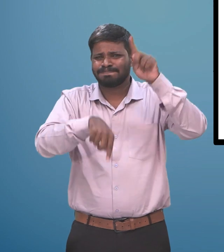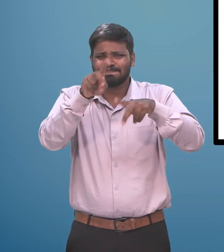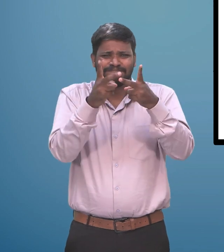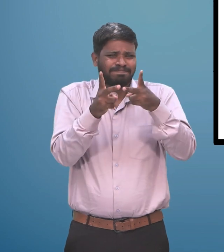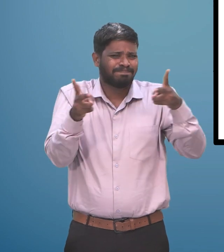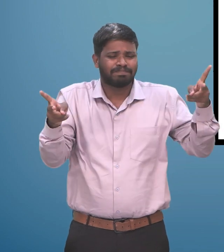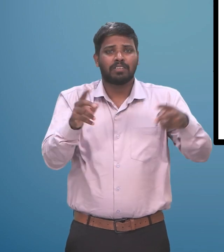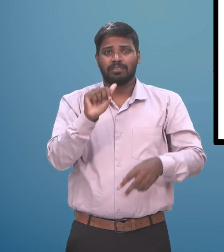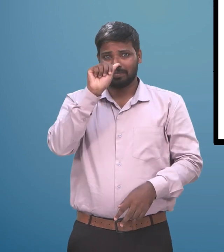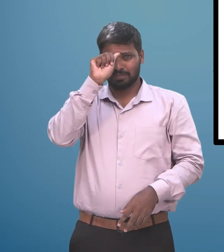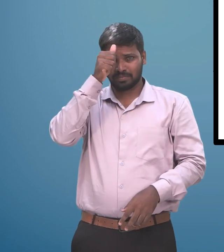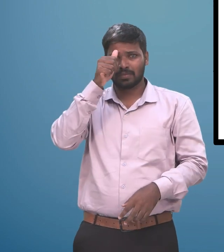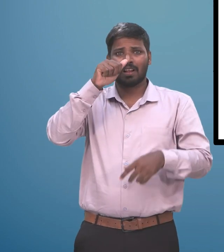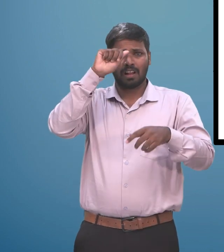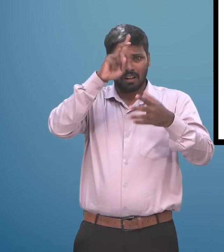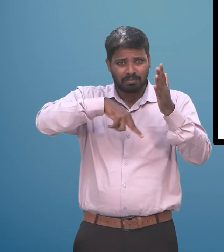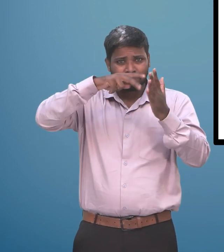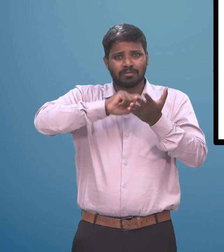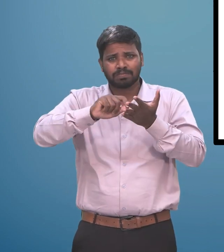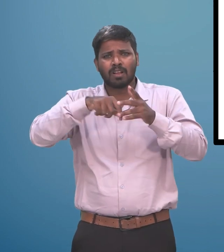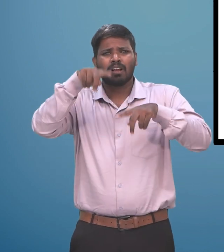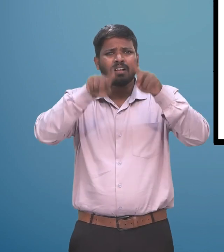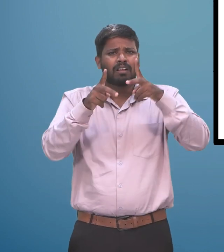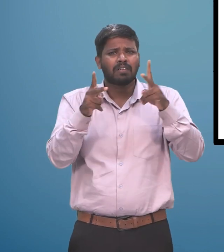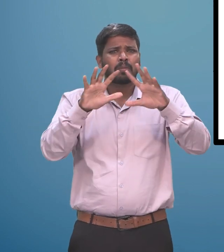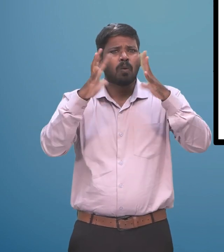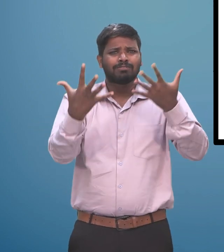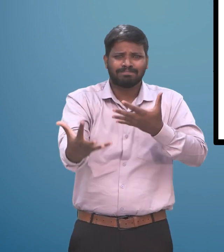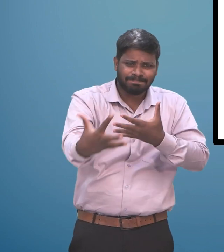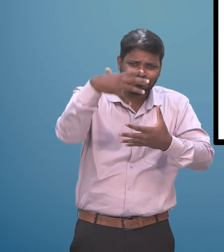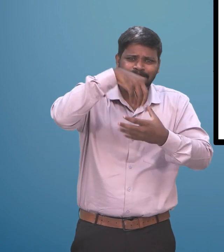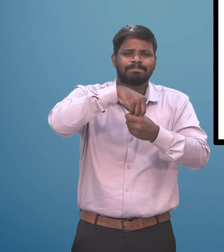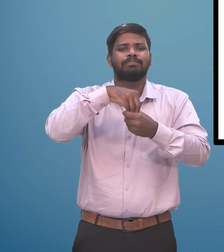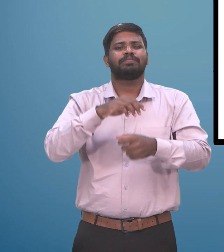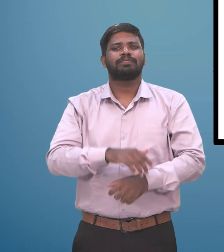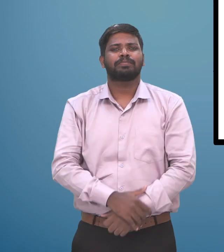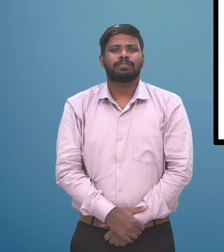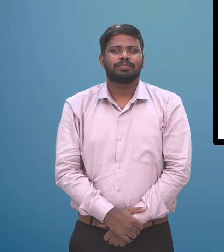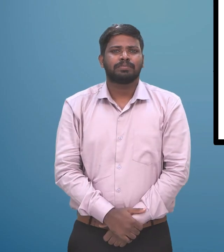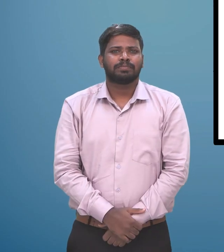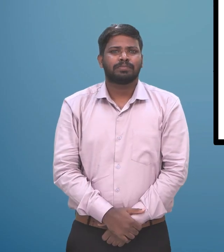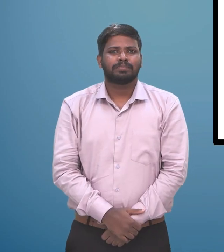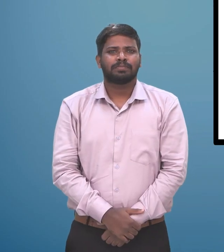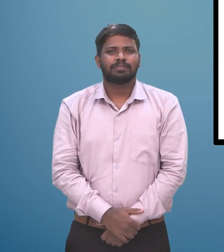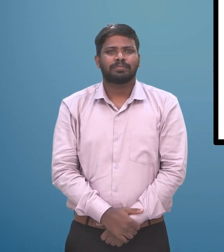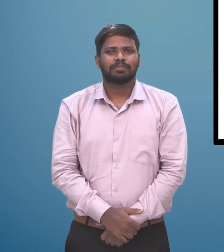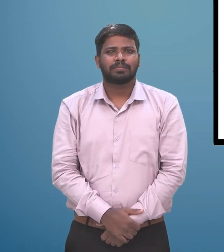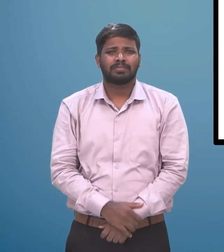illustration of unity in diversity. Indian literatures are extremely diverse and among the most abundant